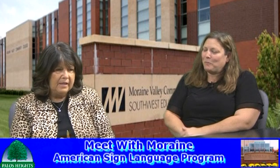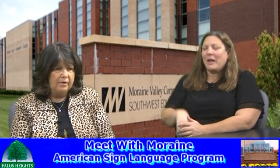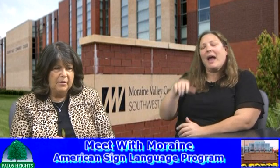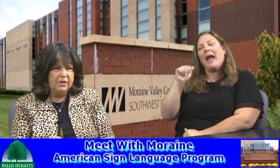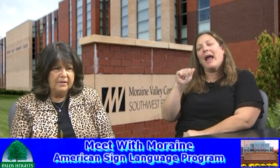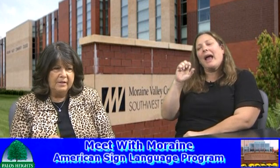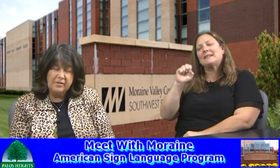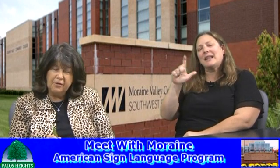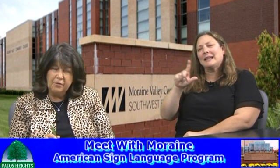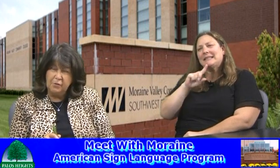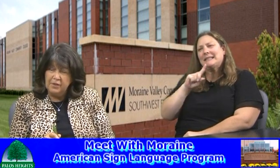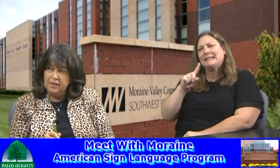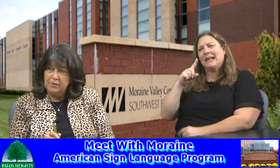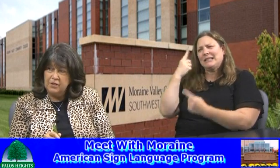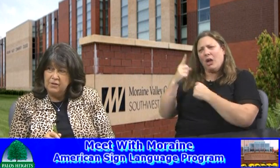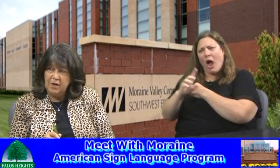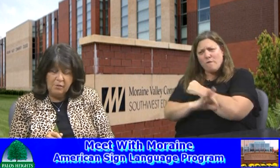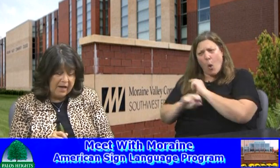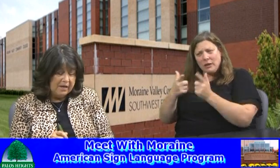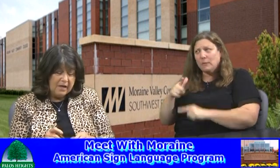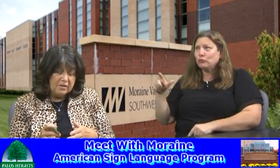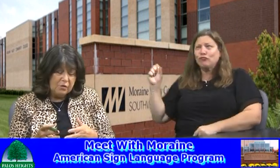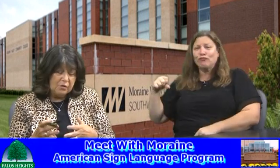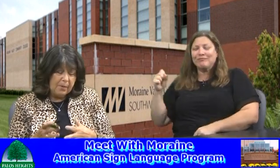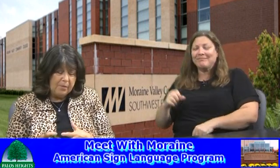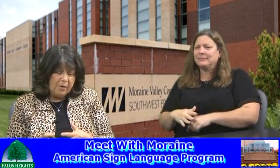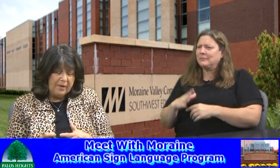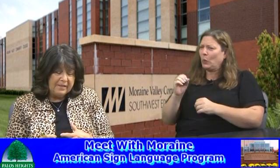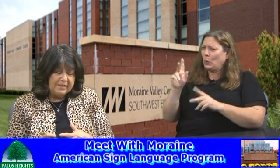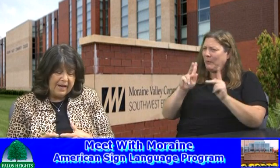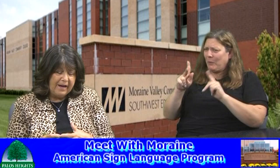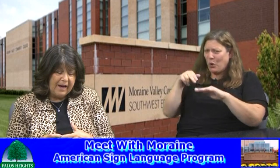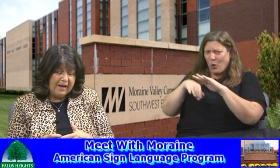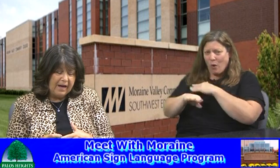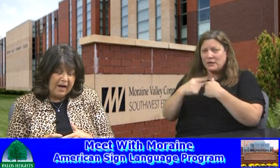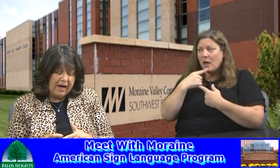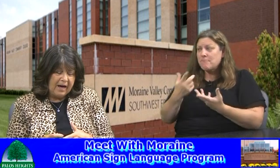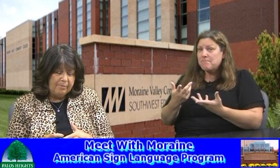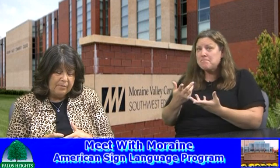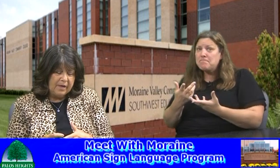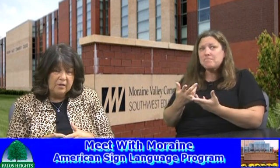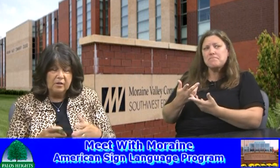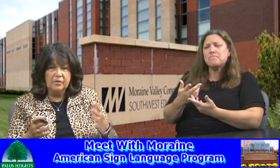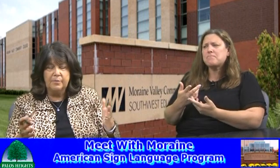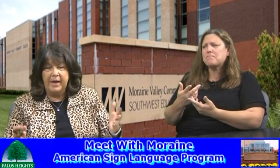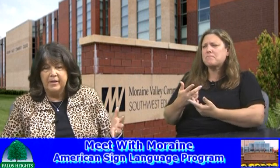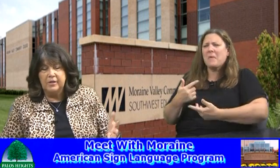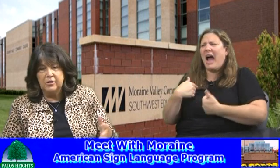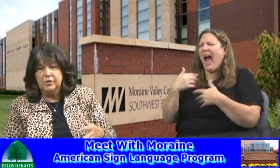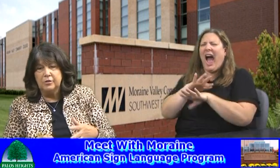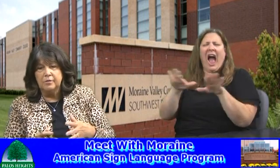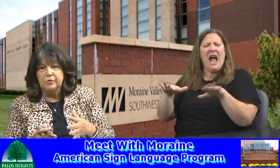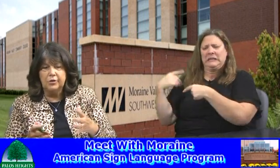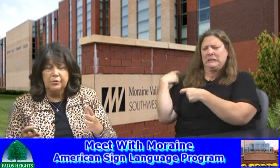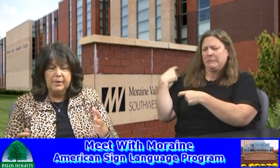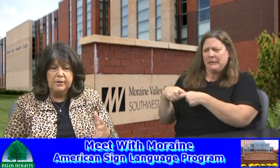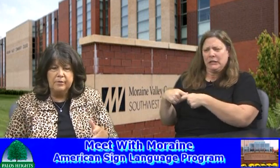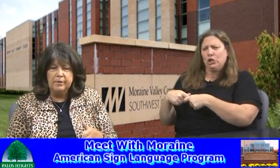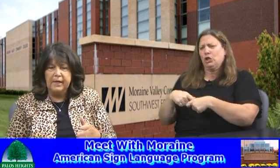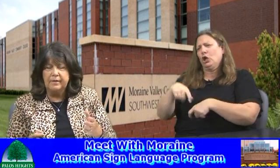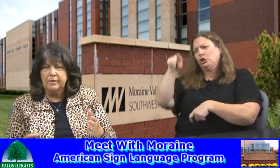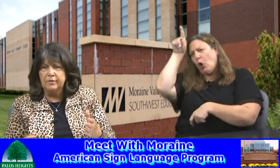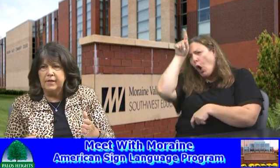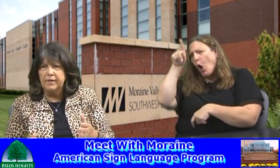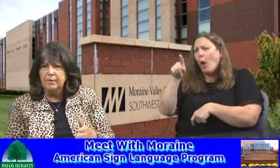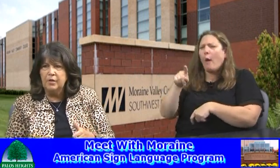American Sign Language is considered a foreign language? Okay, so do people go in and say, I'm not going to learn Spanish or German